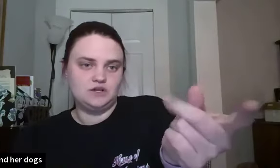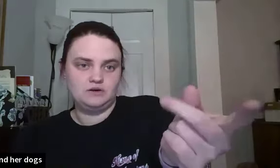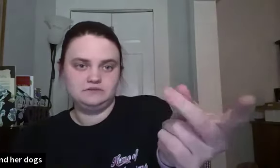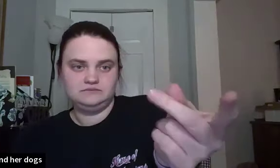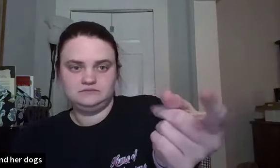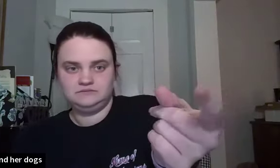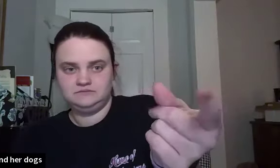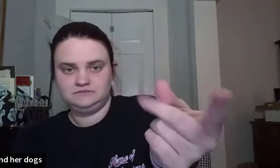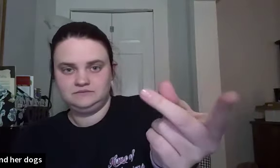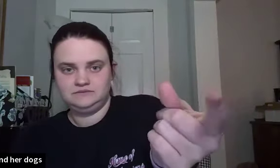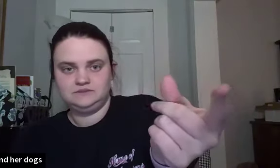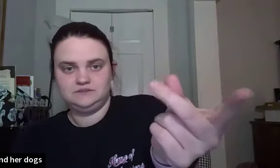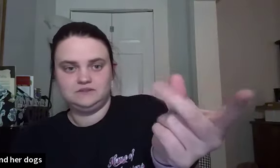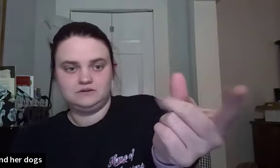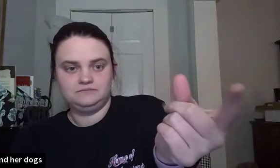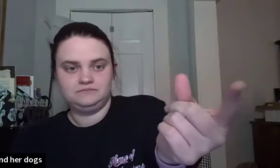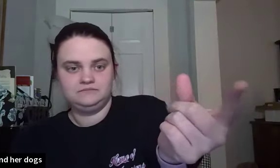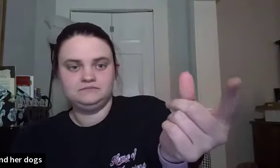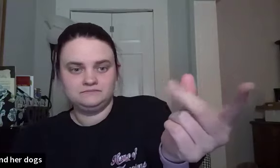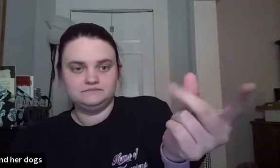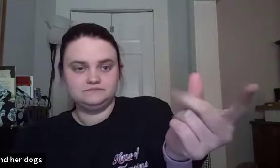dog. Dog.